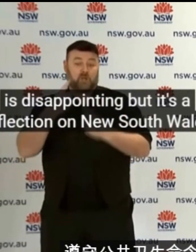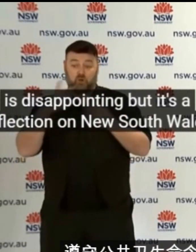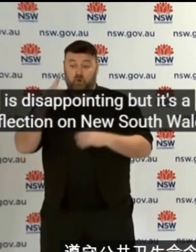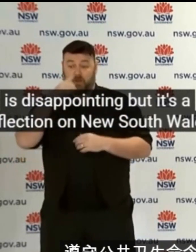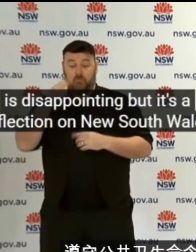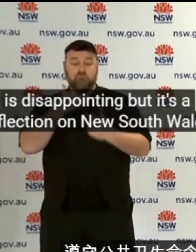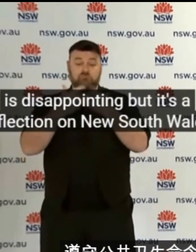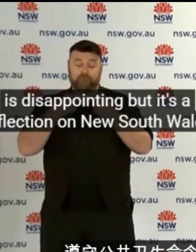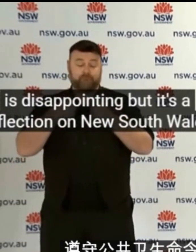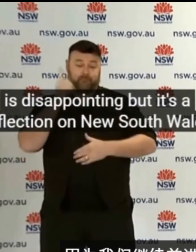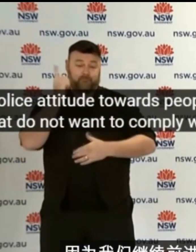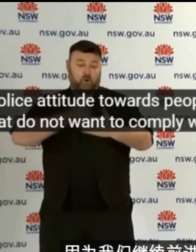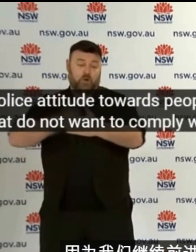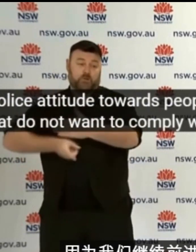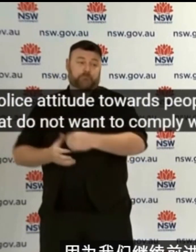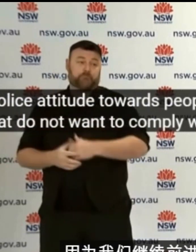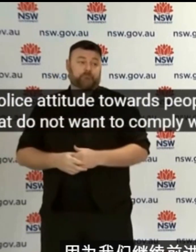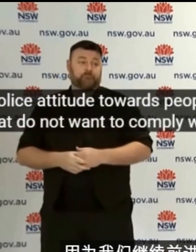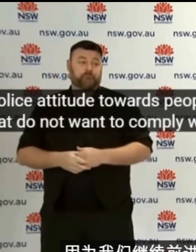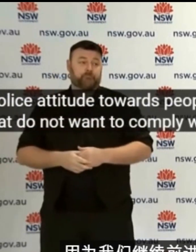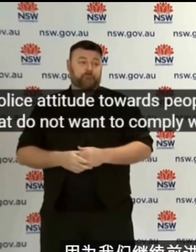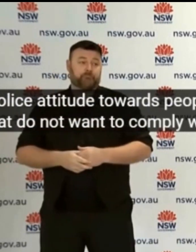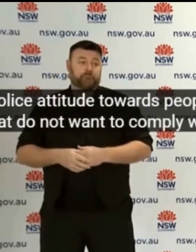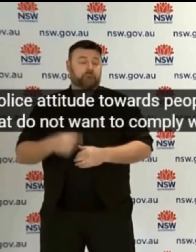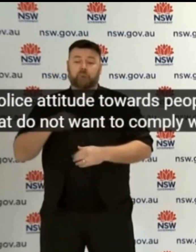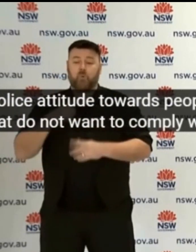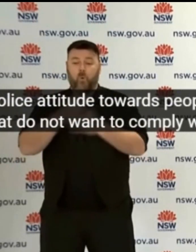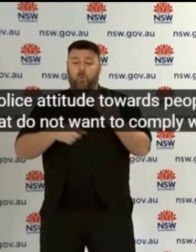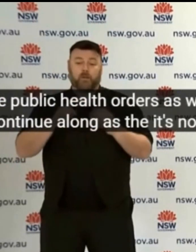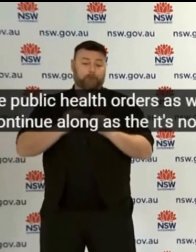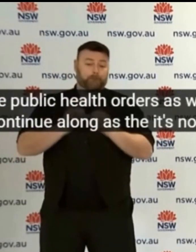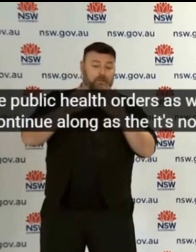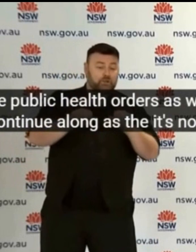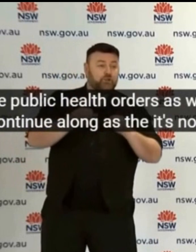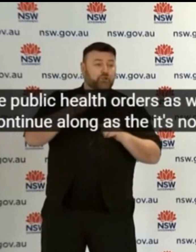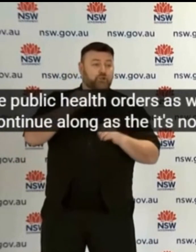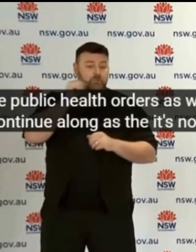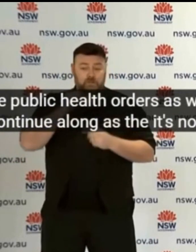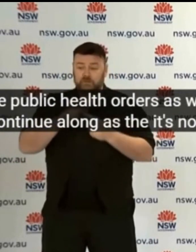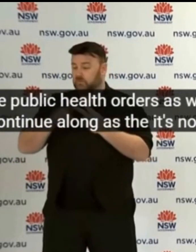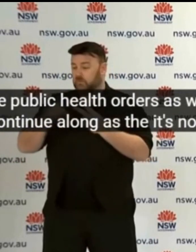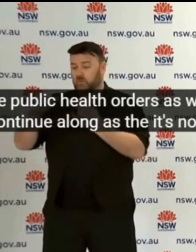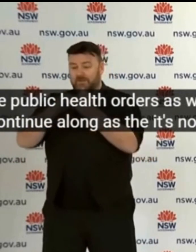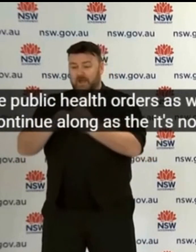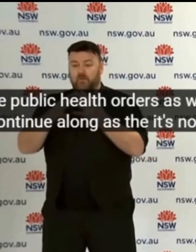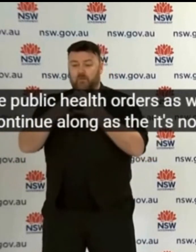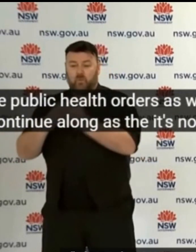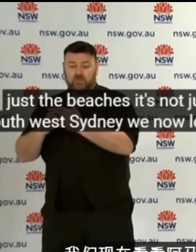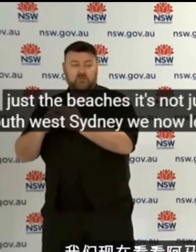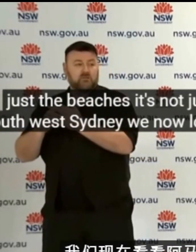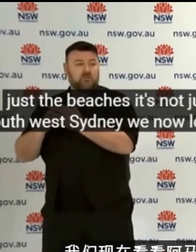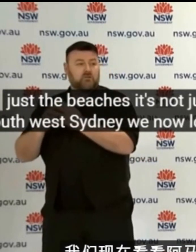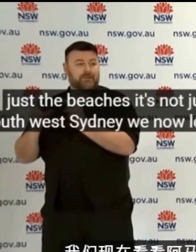along, it's not just the beaches, it's not just southwest Sydney, we now look at Armidale, we now look at